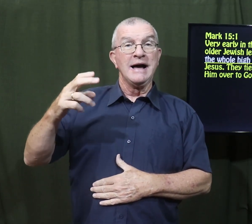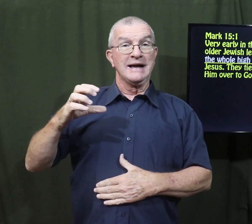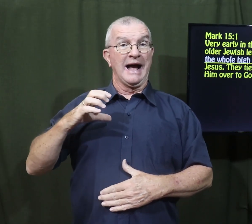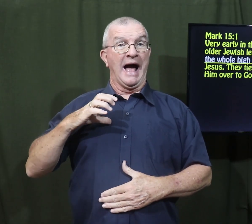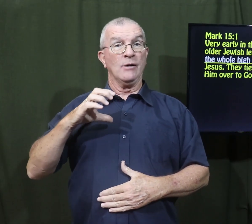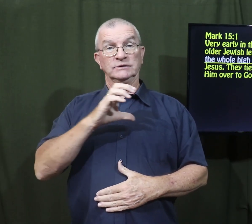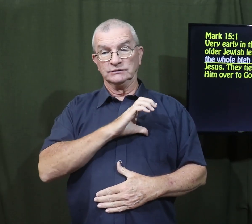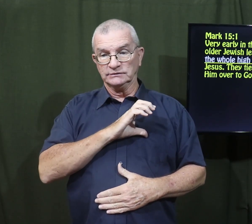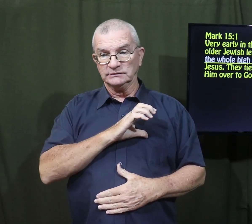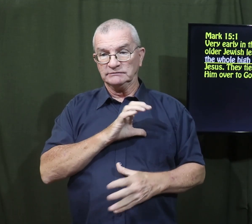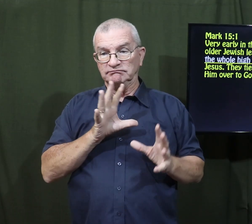council